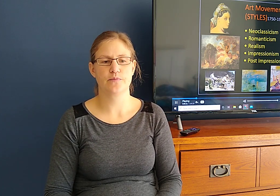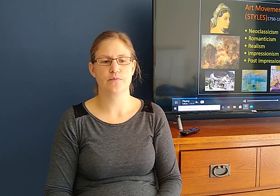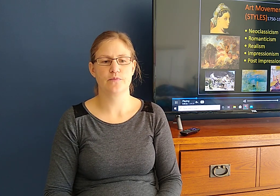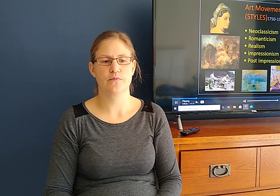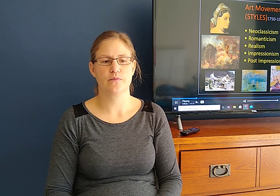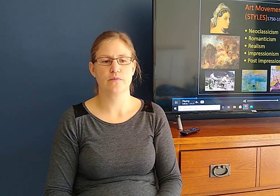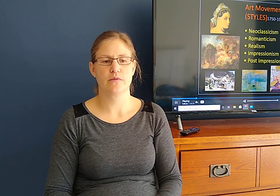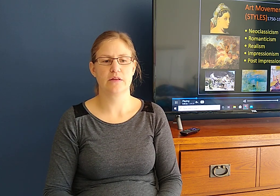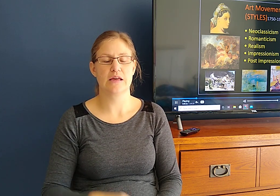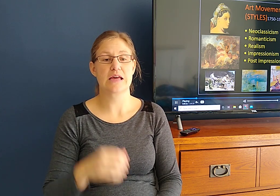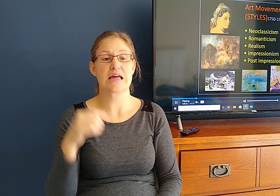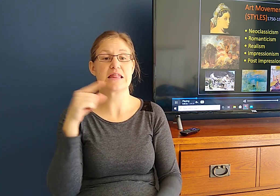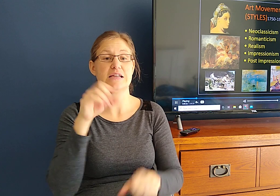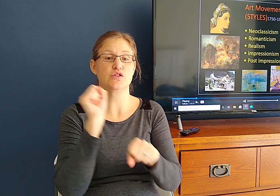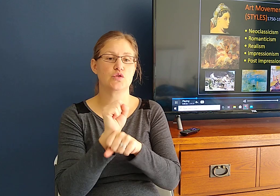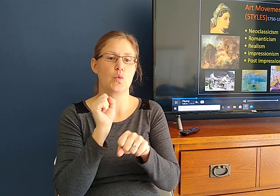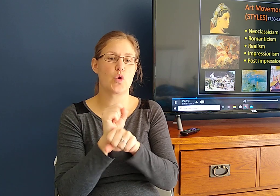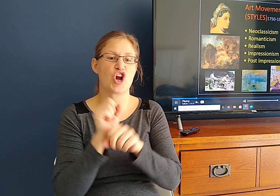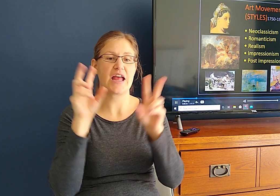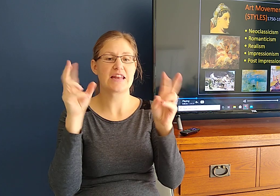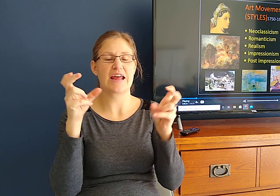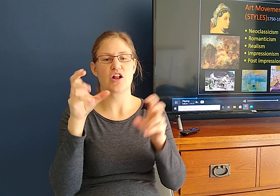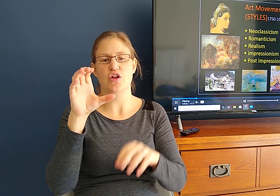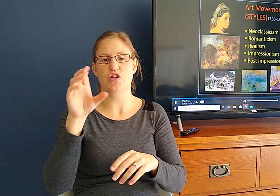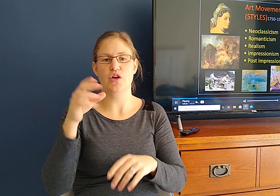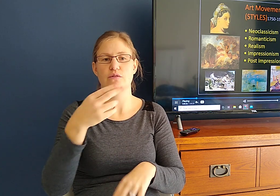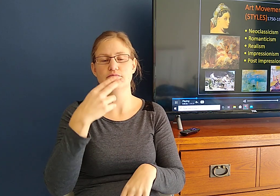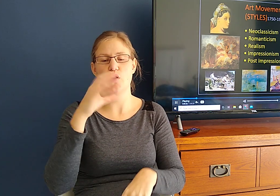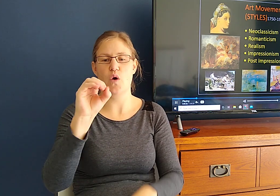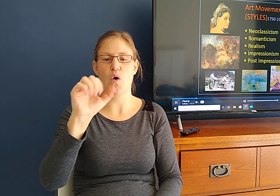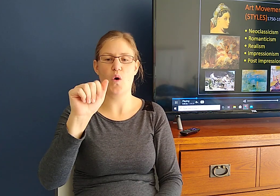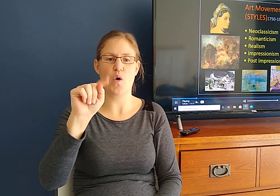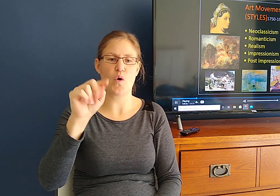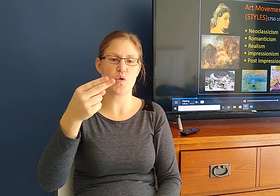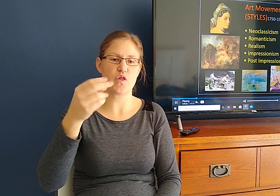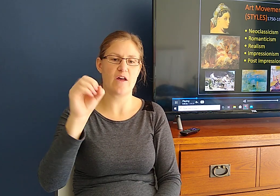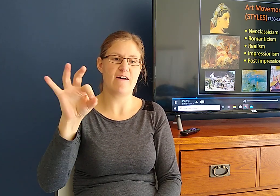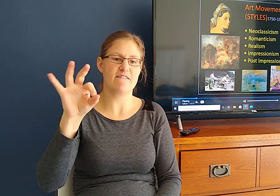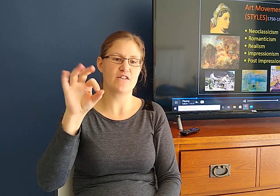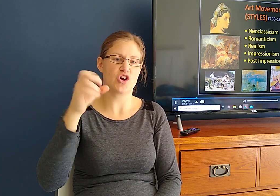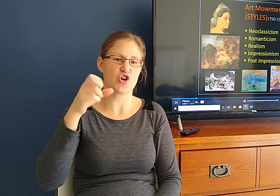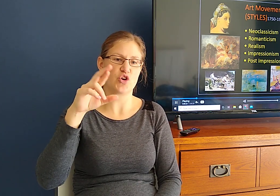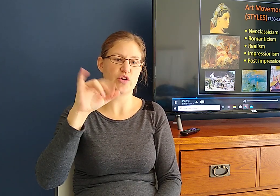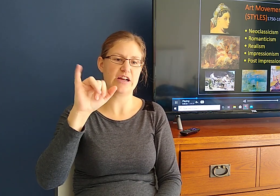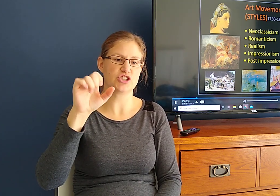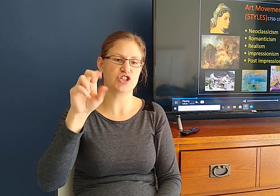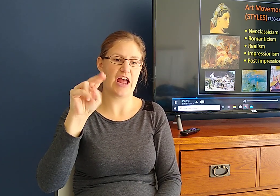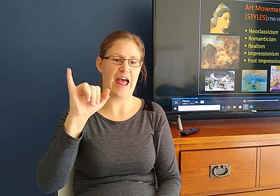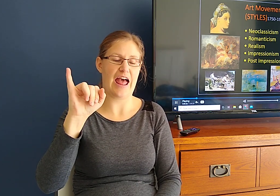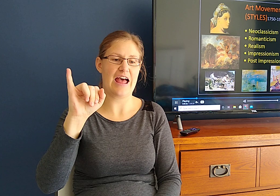This work, titled Oath of Horatii, created in 1784, is by